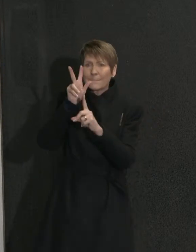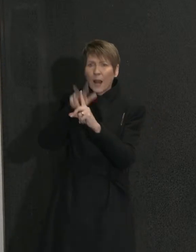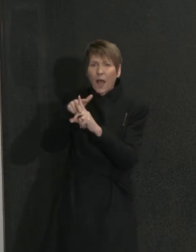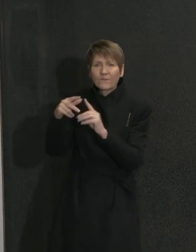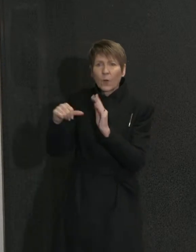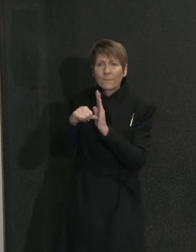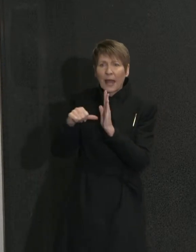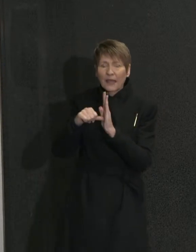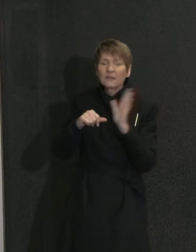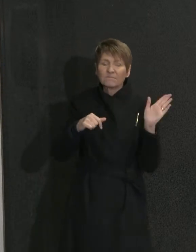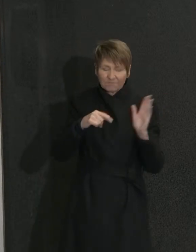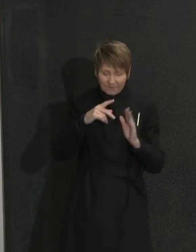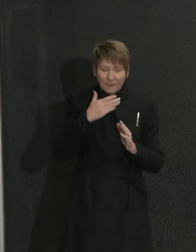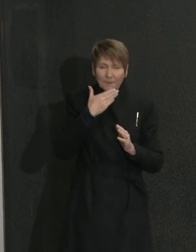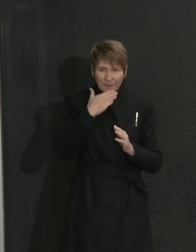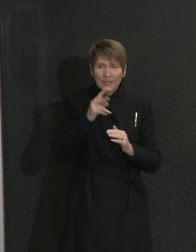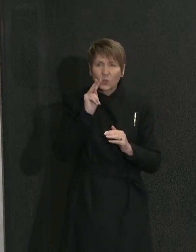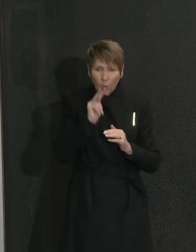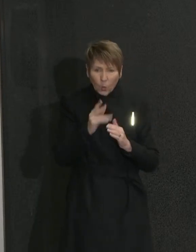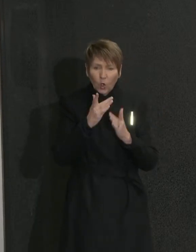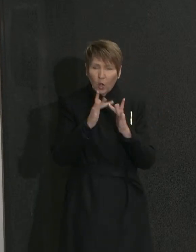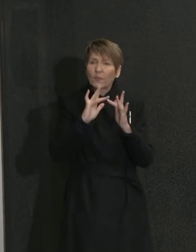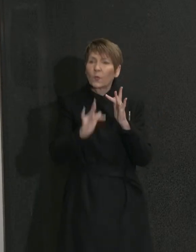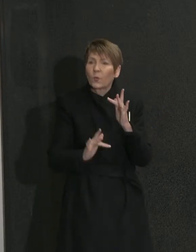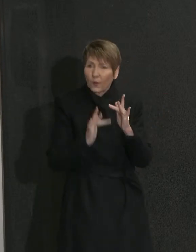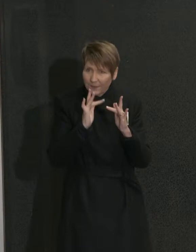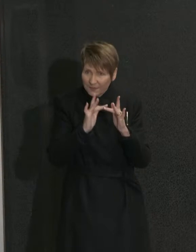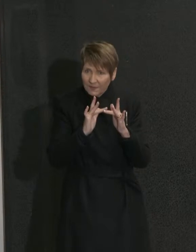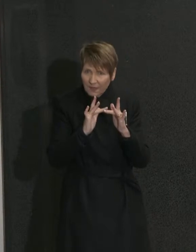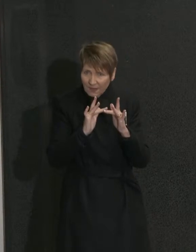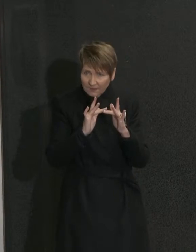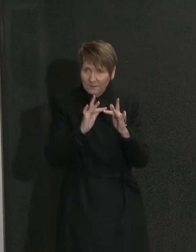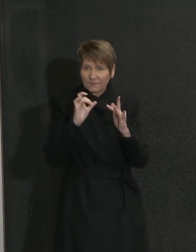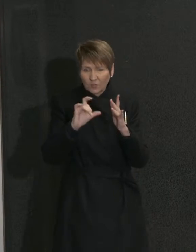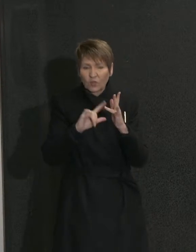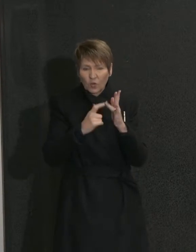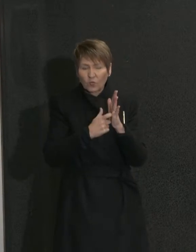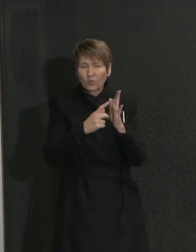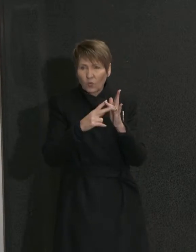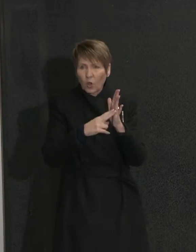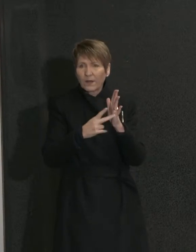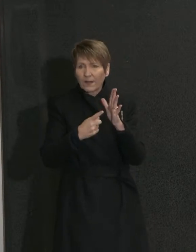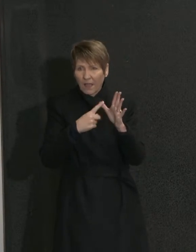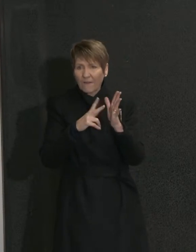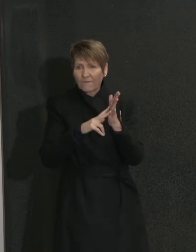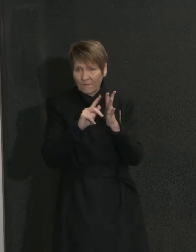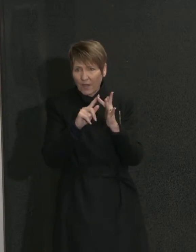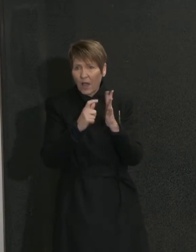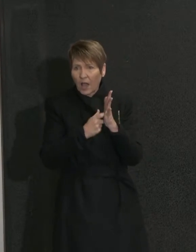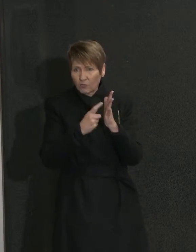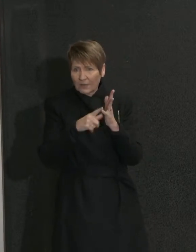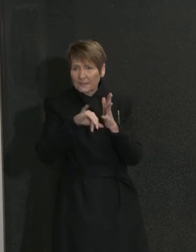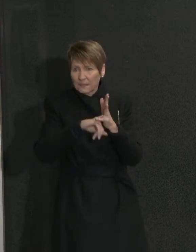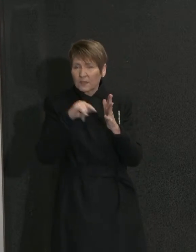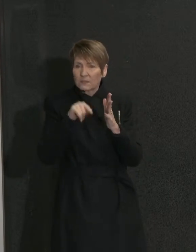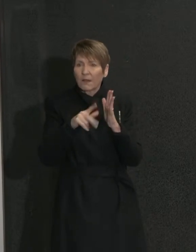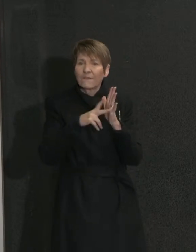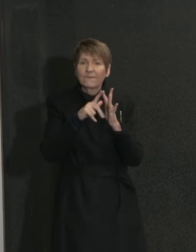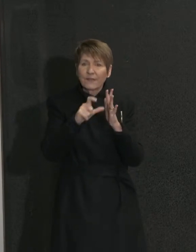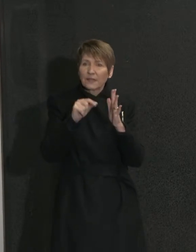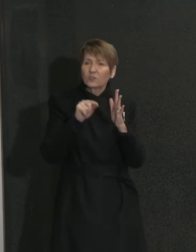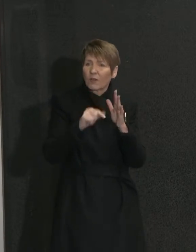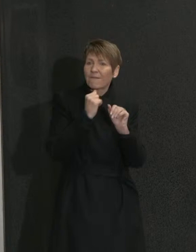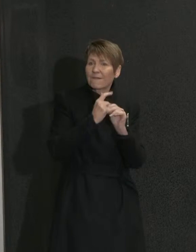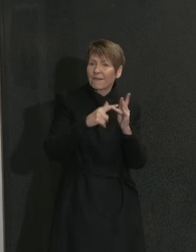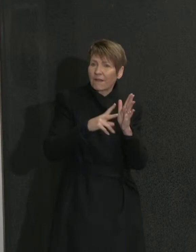website, coronavirus.vic.gov.au, the usual, and you'll be able to find it. If you are interested in taking me up on